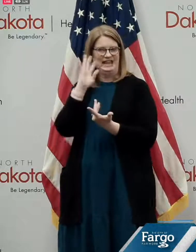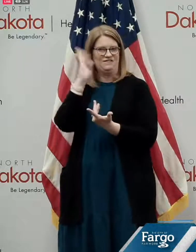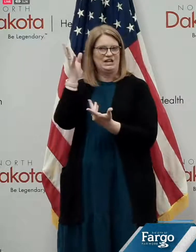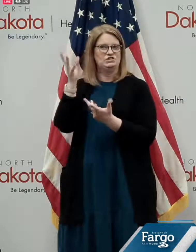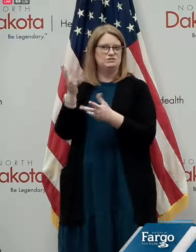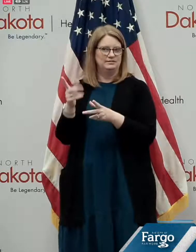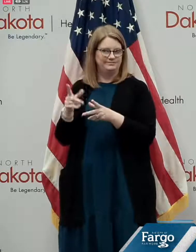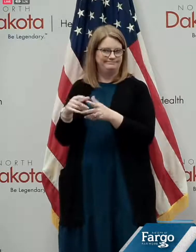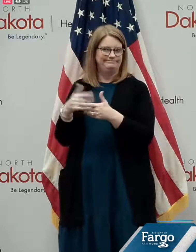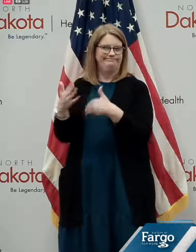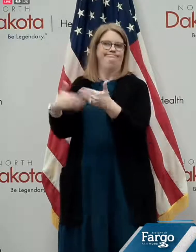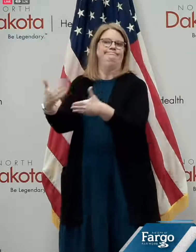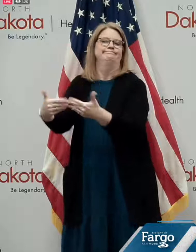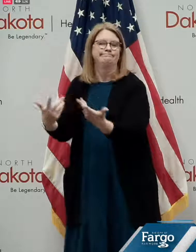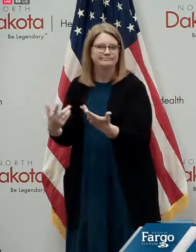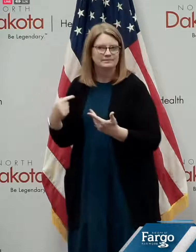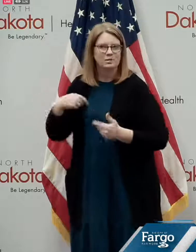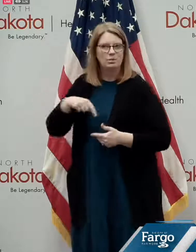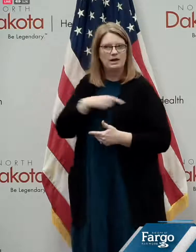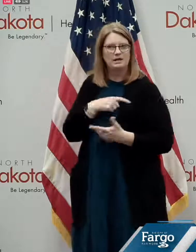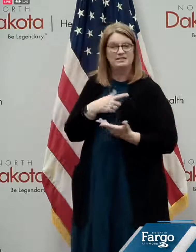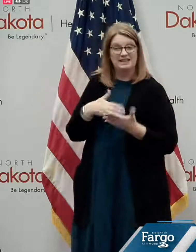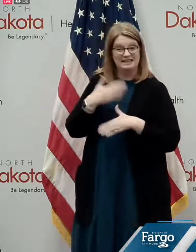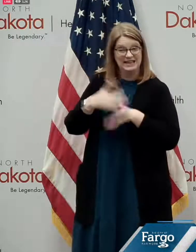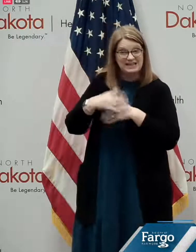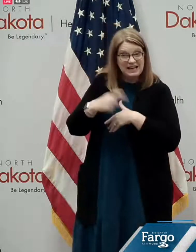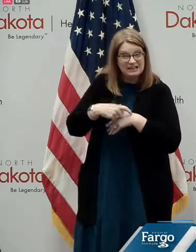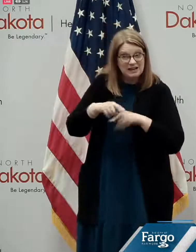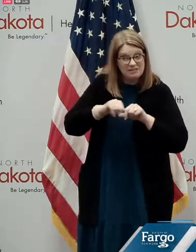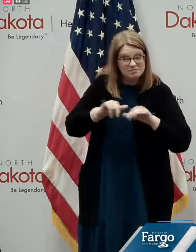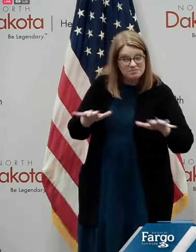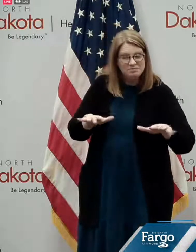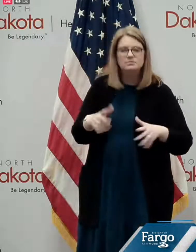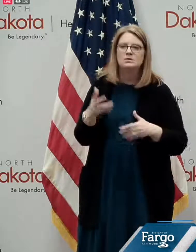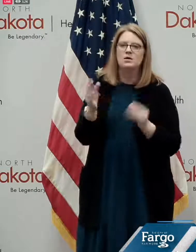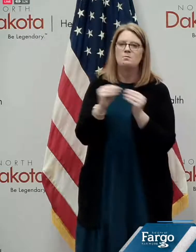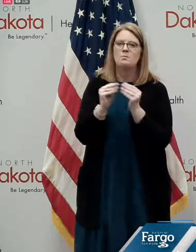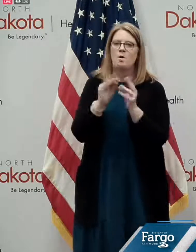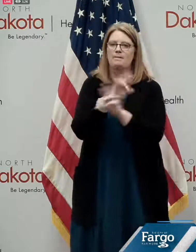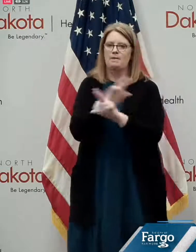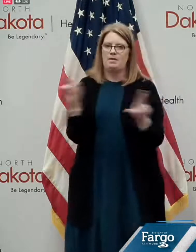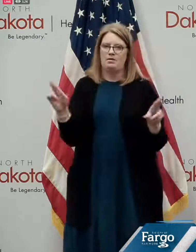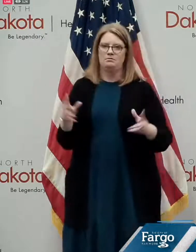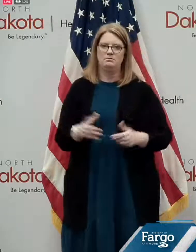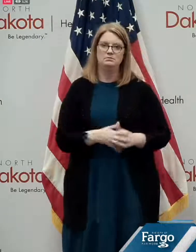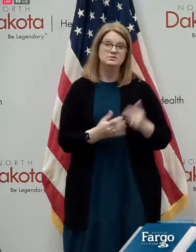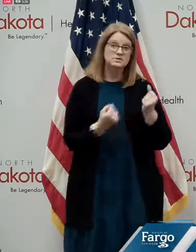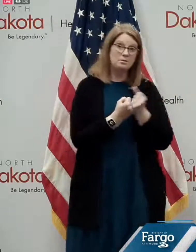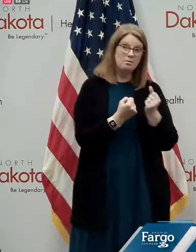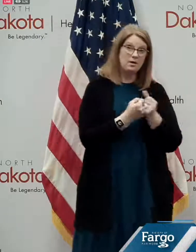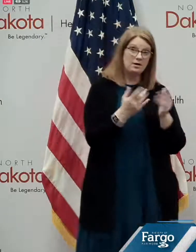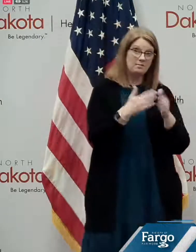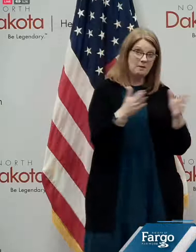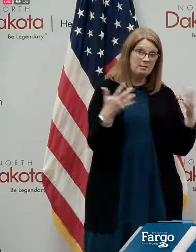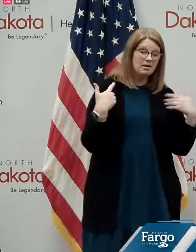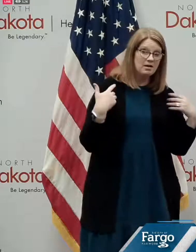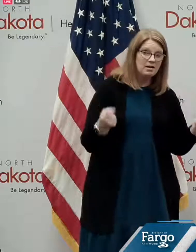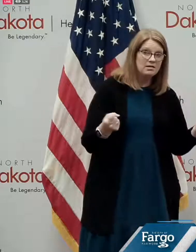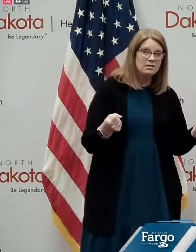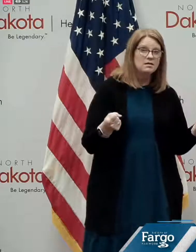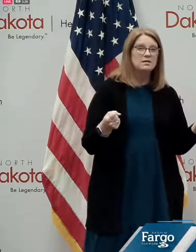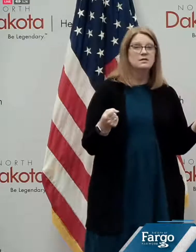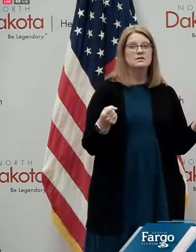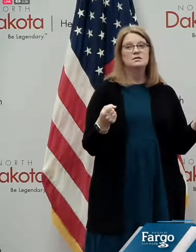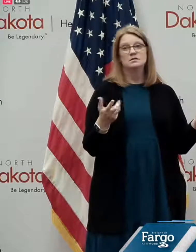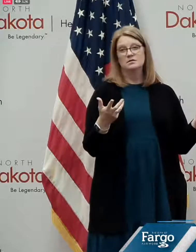us be able to be better prepared next time around on this. So again, supporting public health and supporting